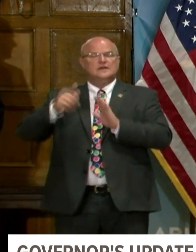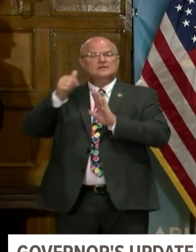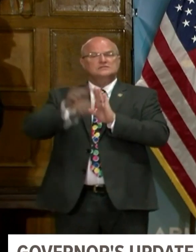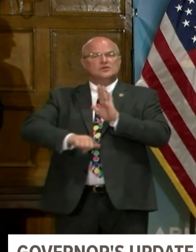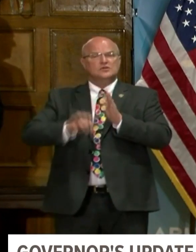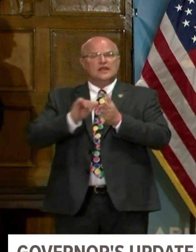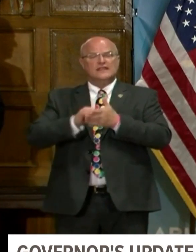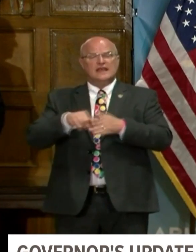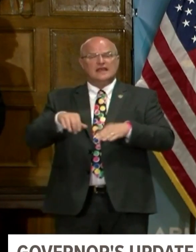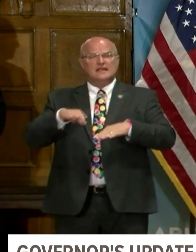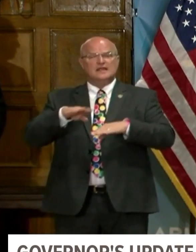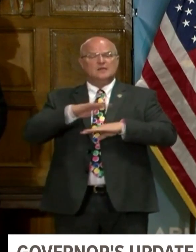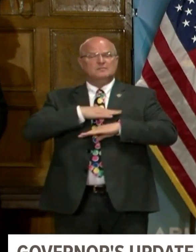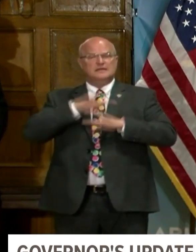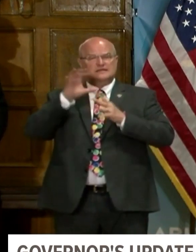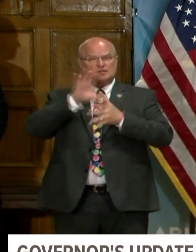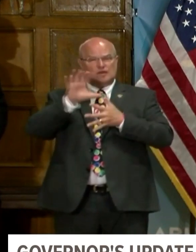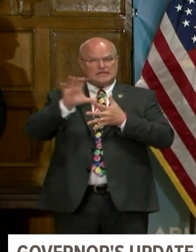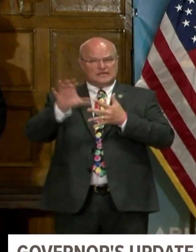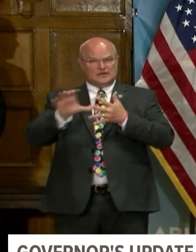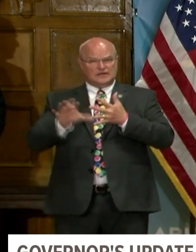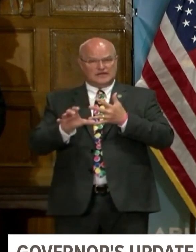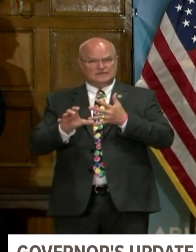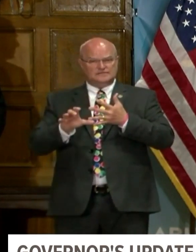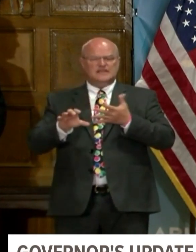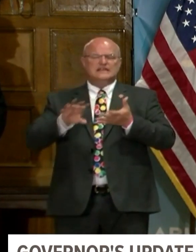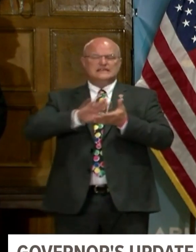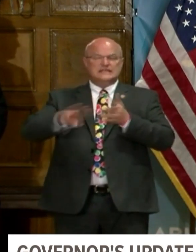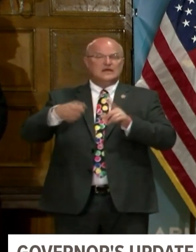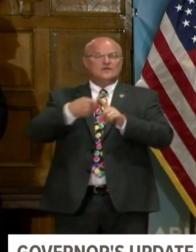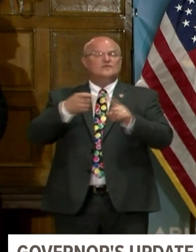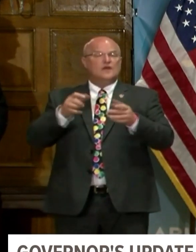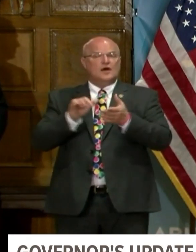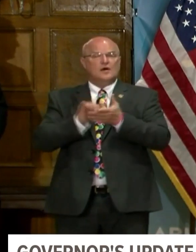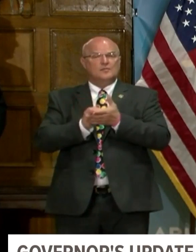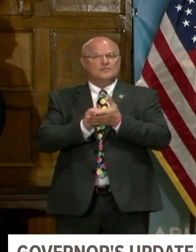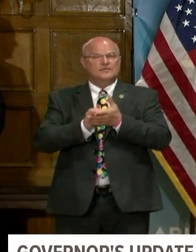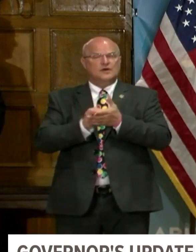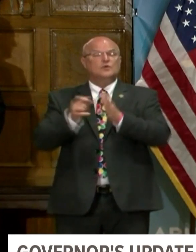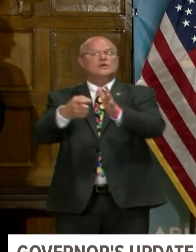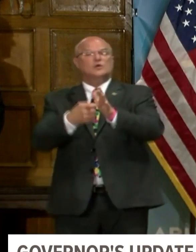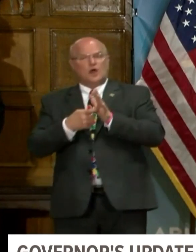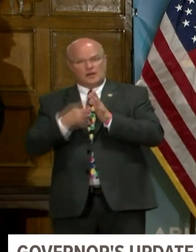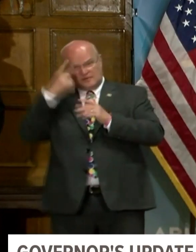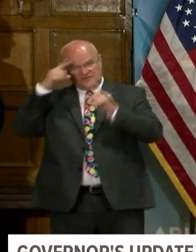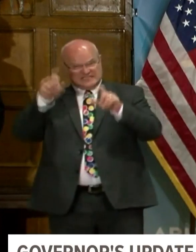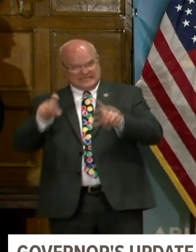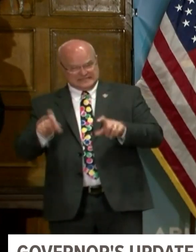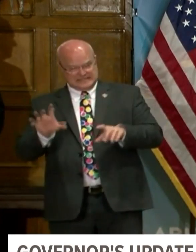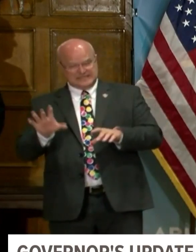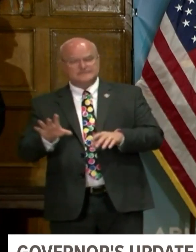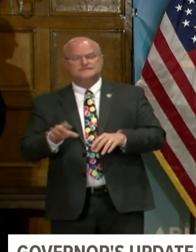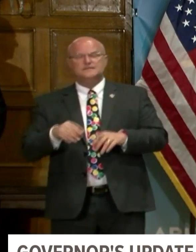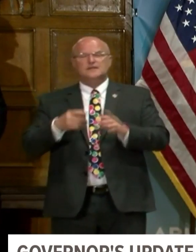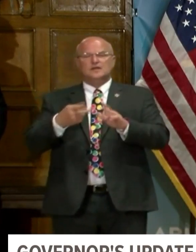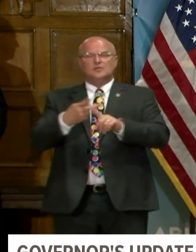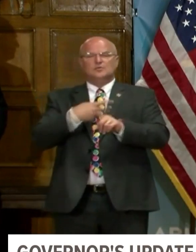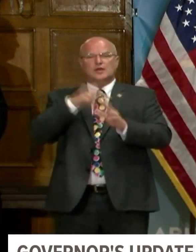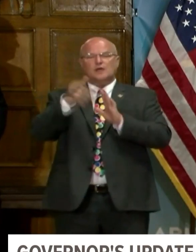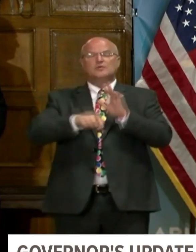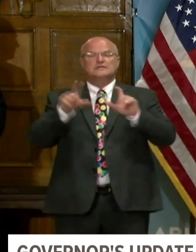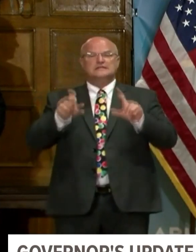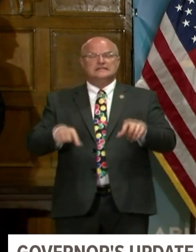procedures that meet the following criteria, exempted them from the requirement for testing, pre-op